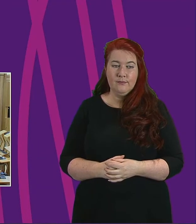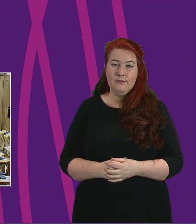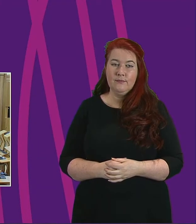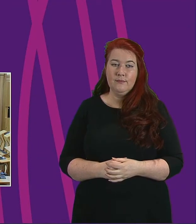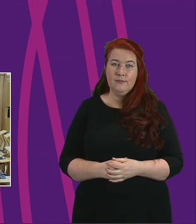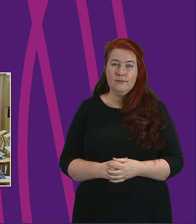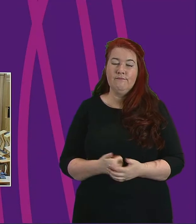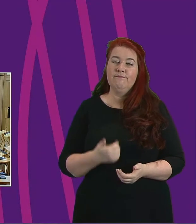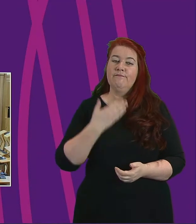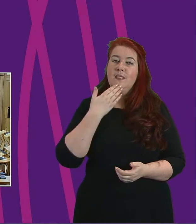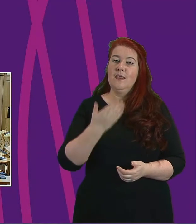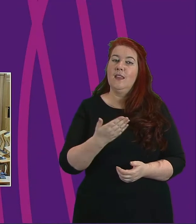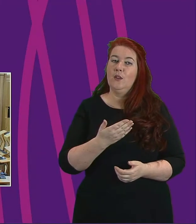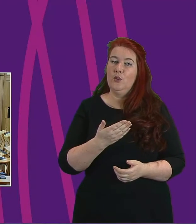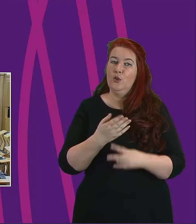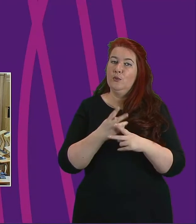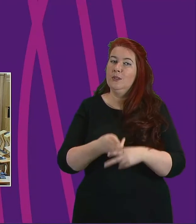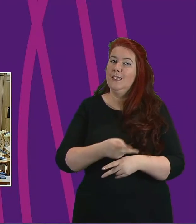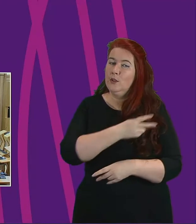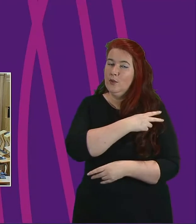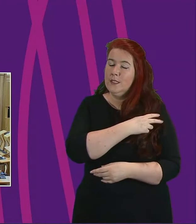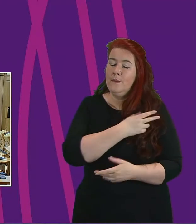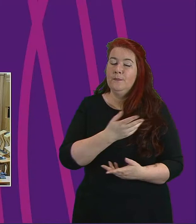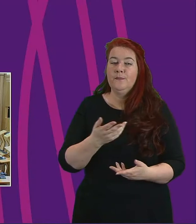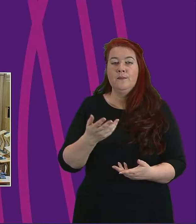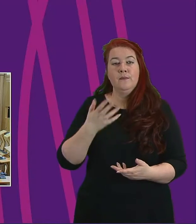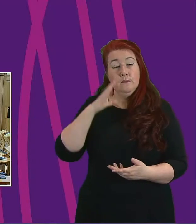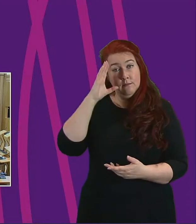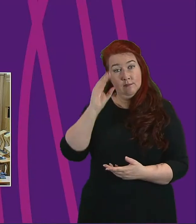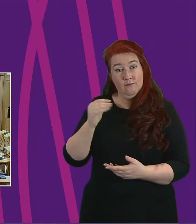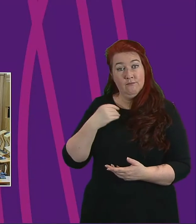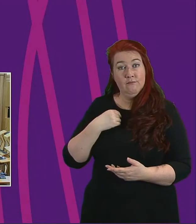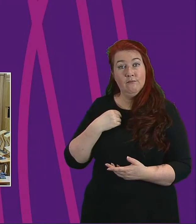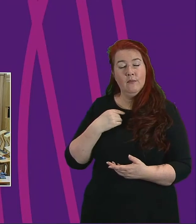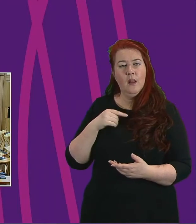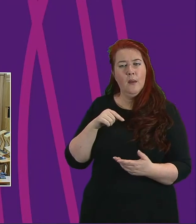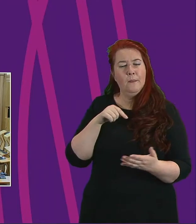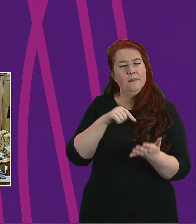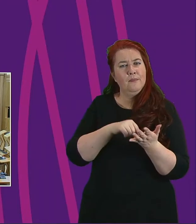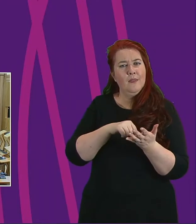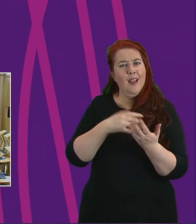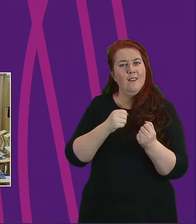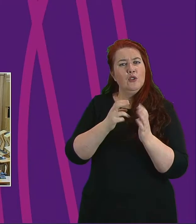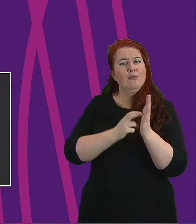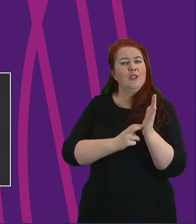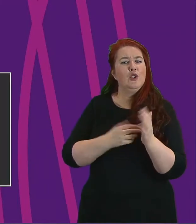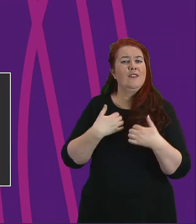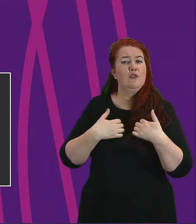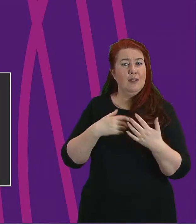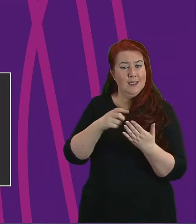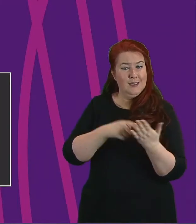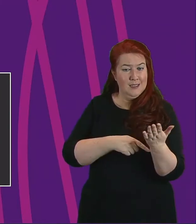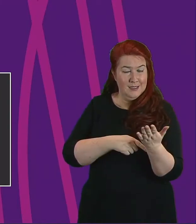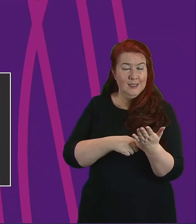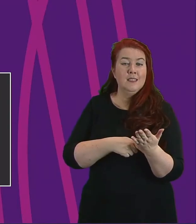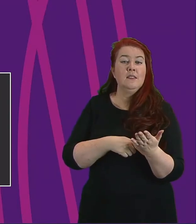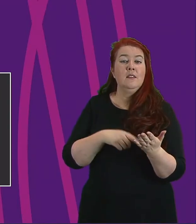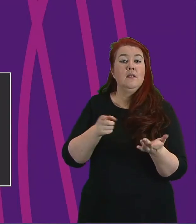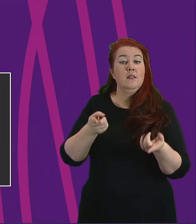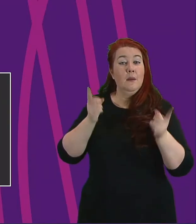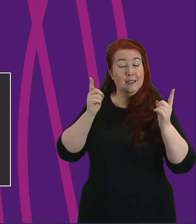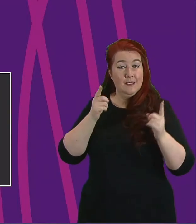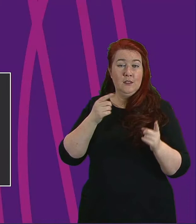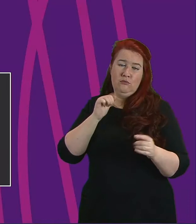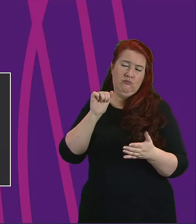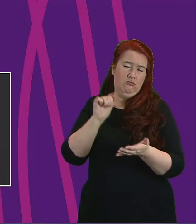Thank you, Presiding Officer. May I draw members' attention to my register of interests? Cabinet Secretary rightly points out